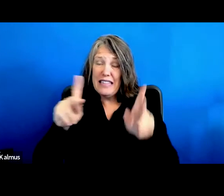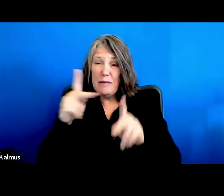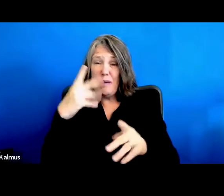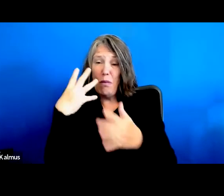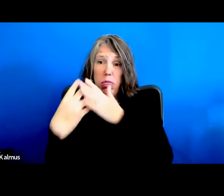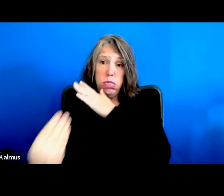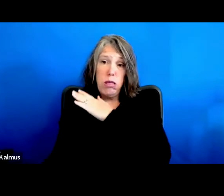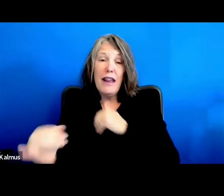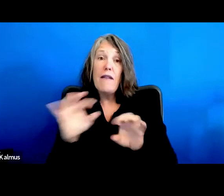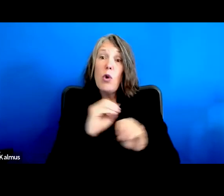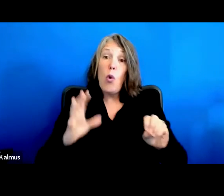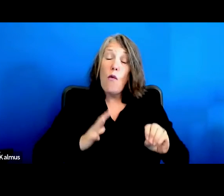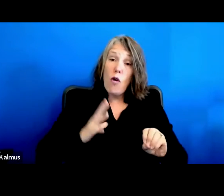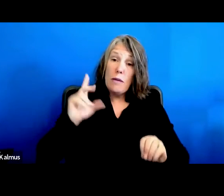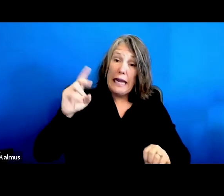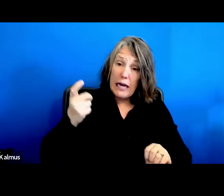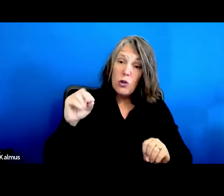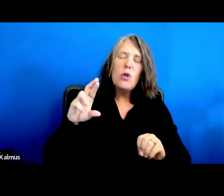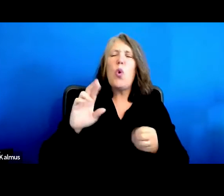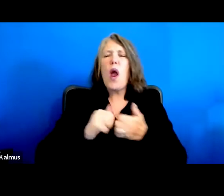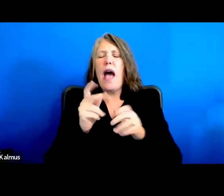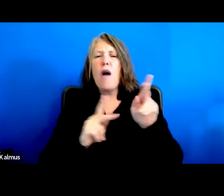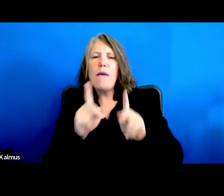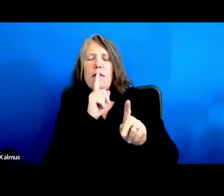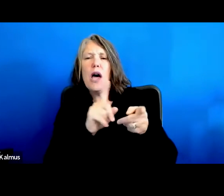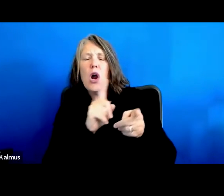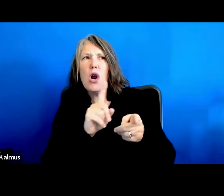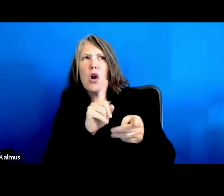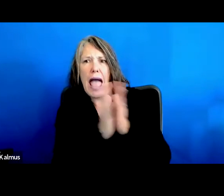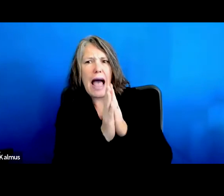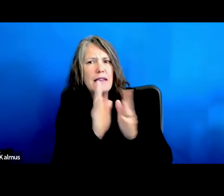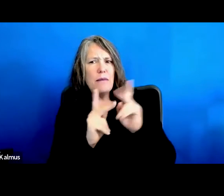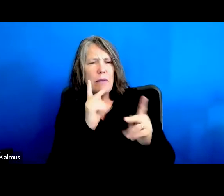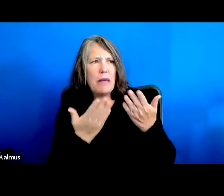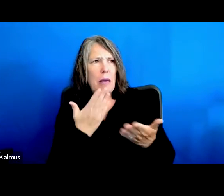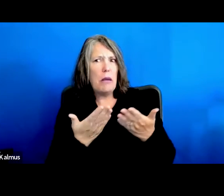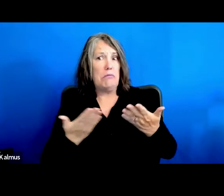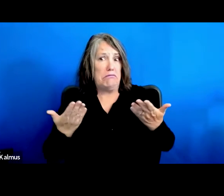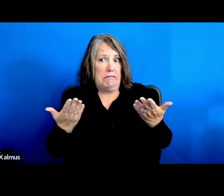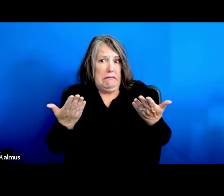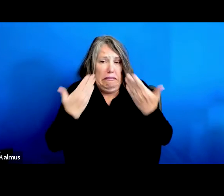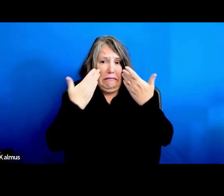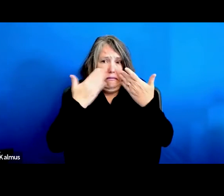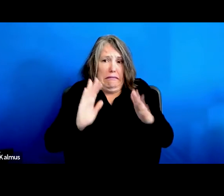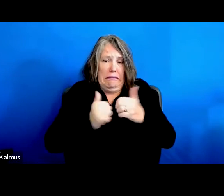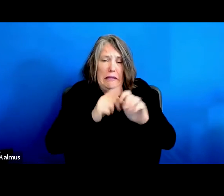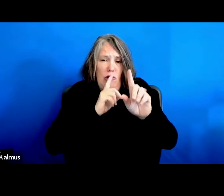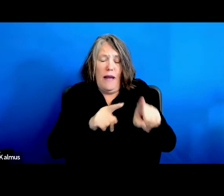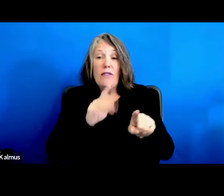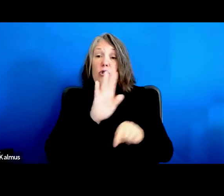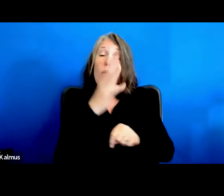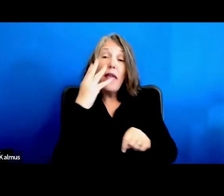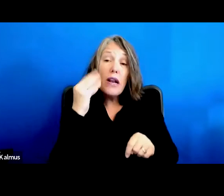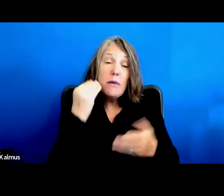formal diagnosis, or depending on how questions are asked, people may not know how to answer that question, and may not then, their experience may not